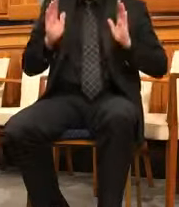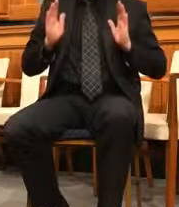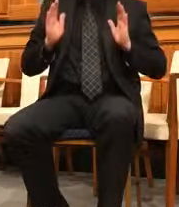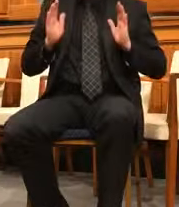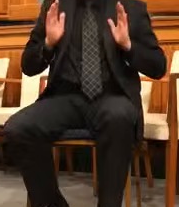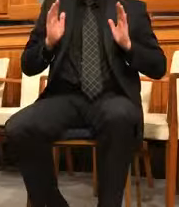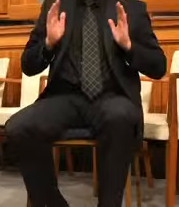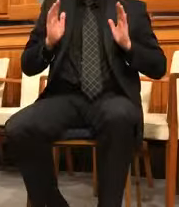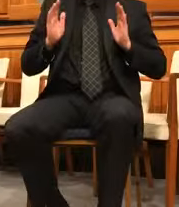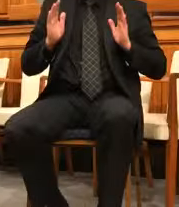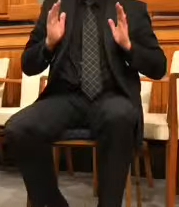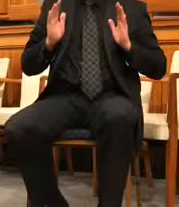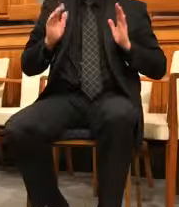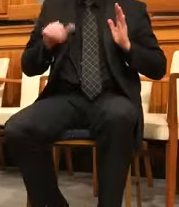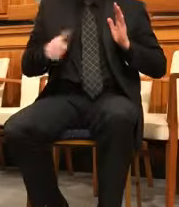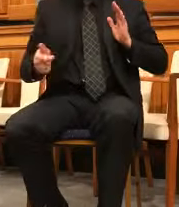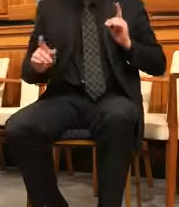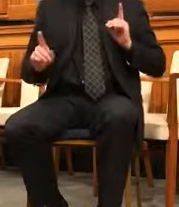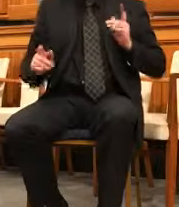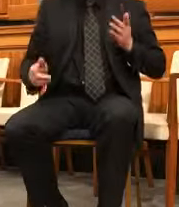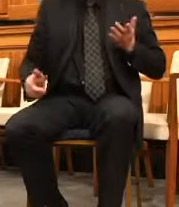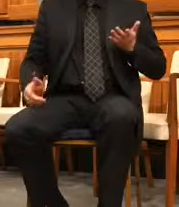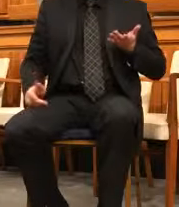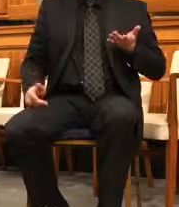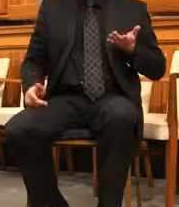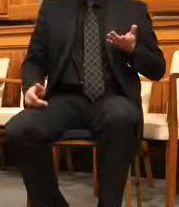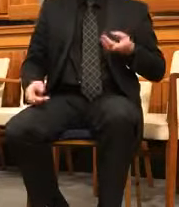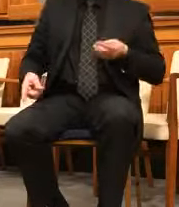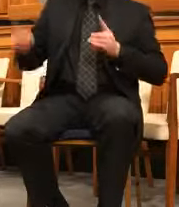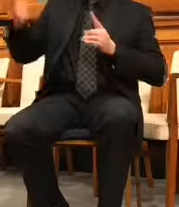I'm created by God with an immortal soul.